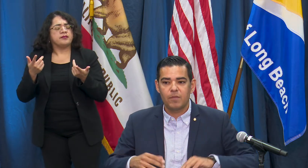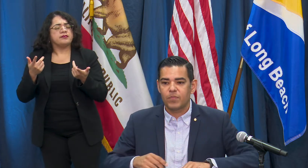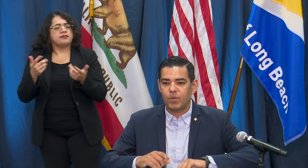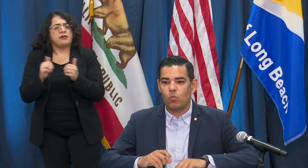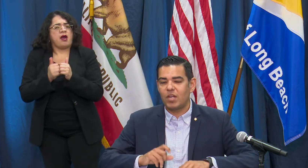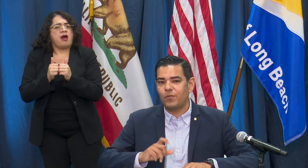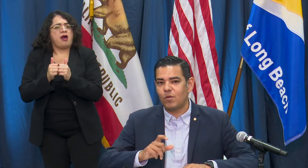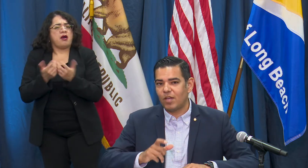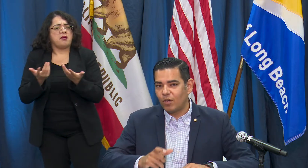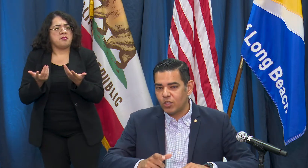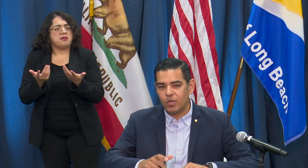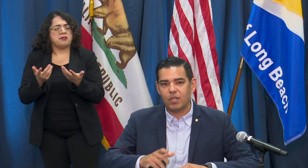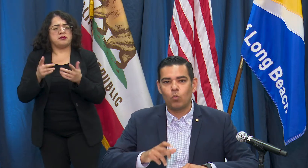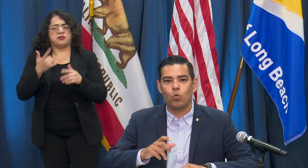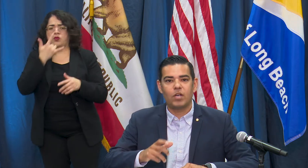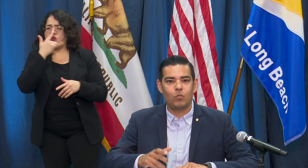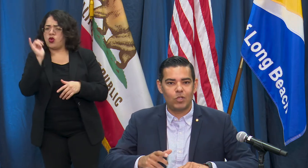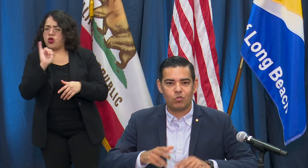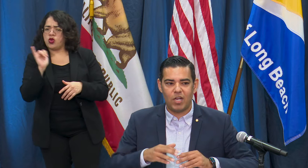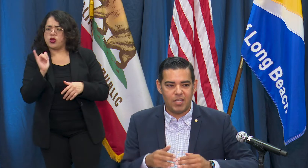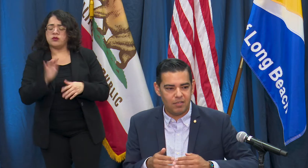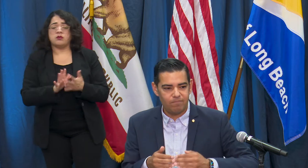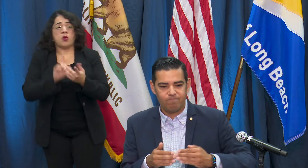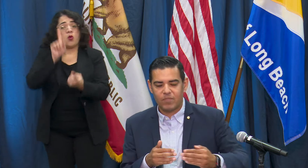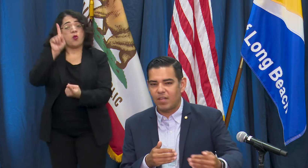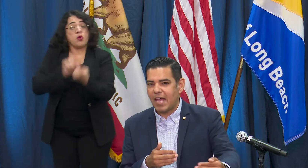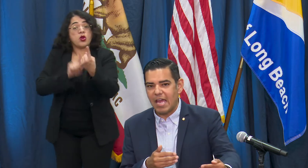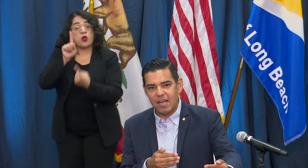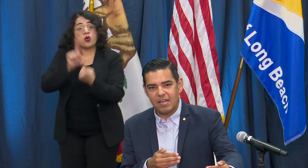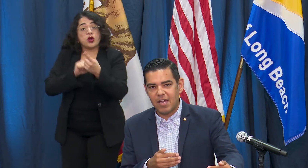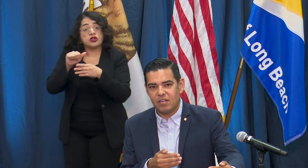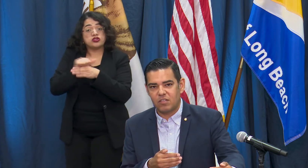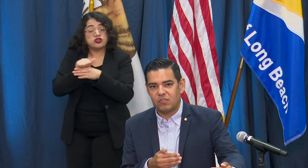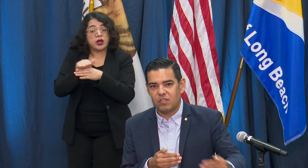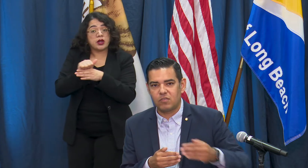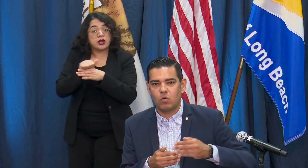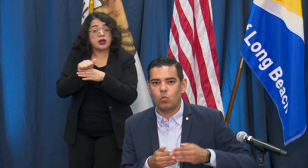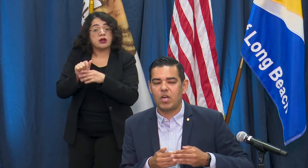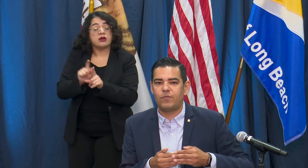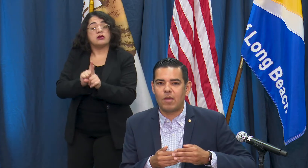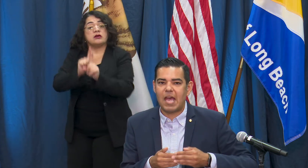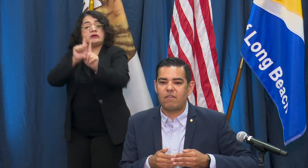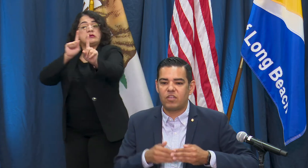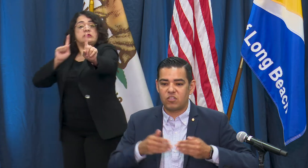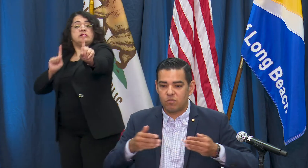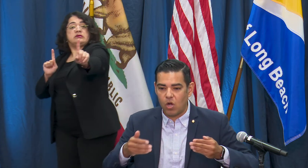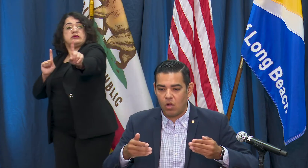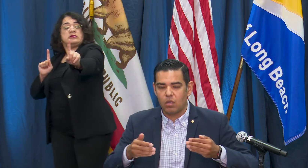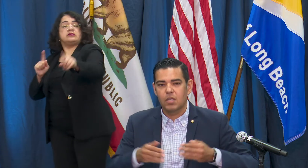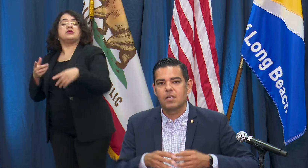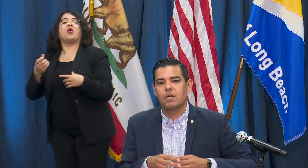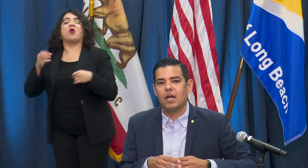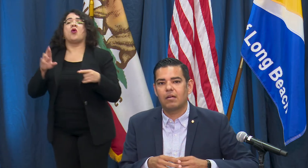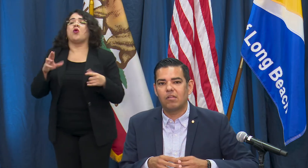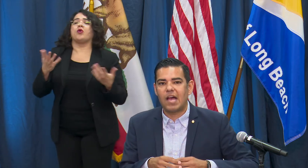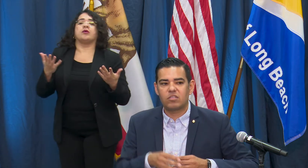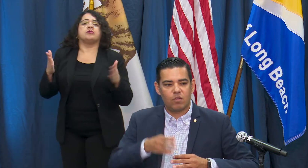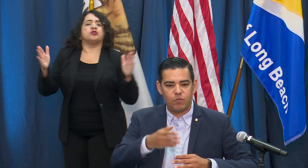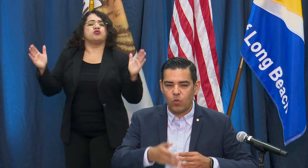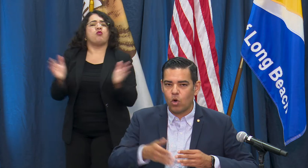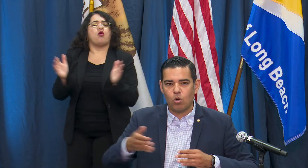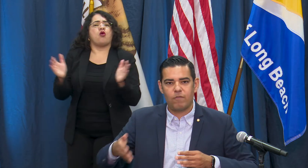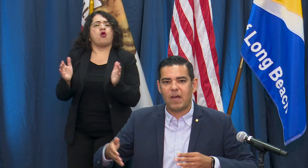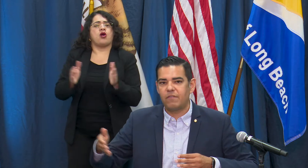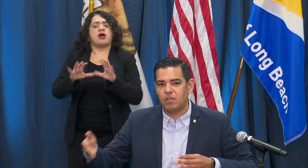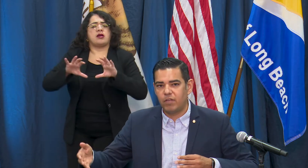up. But what if you are doing one-on-one training at a distance? Or what if you have a small class